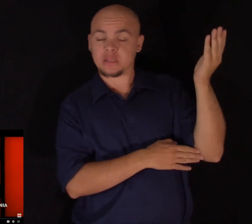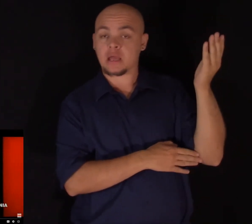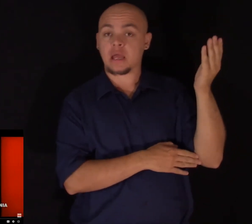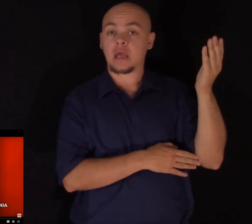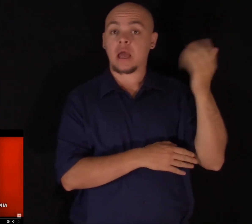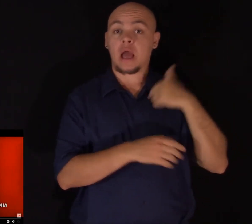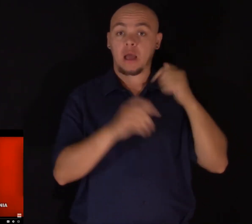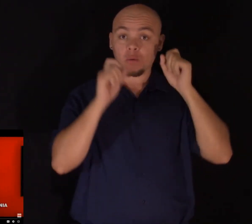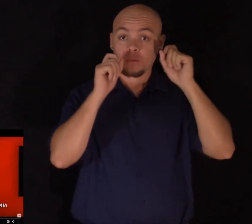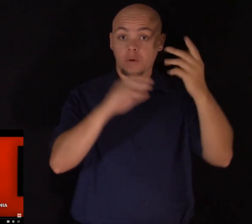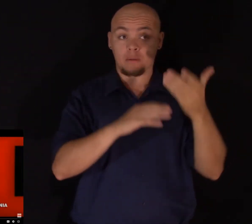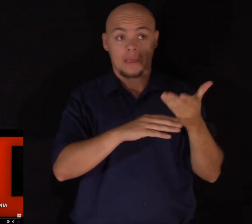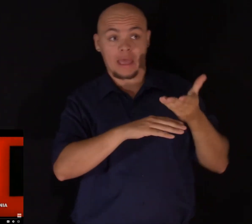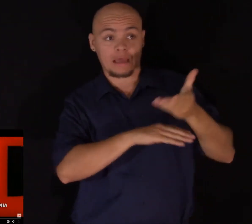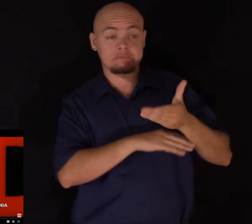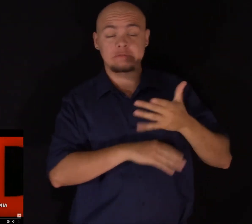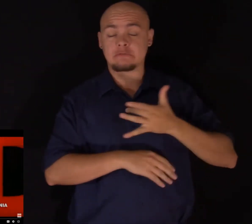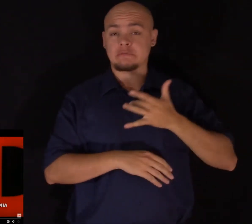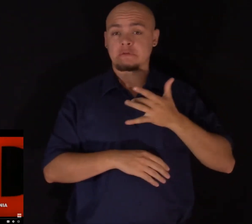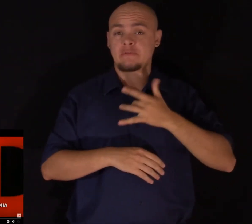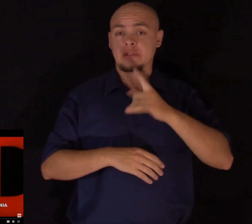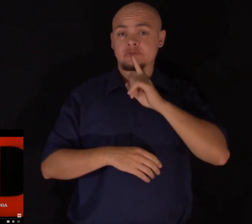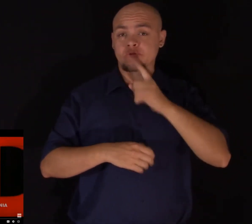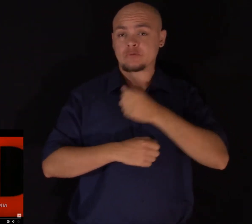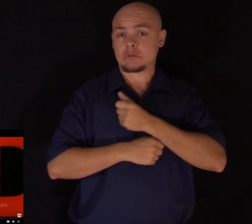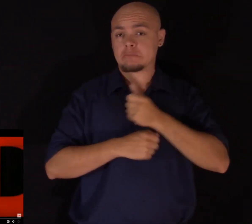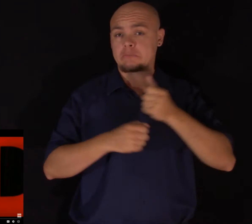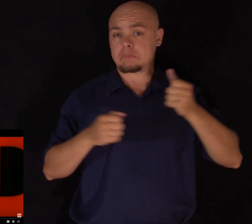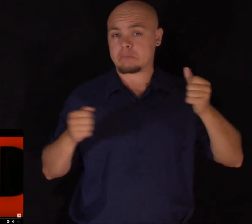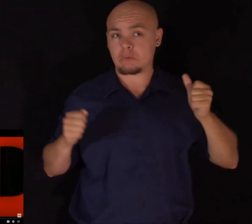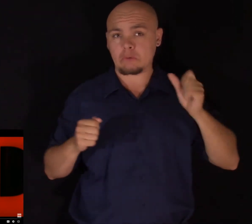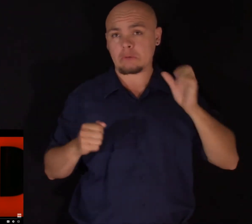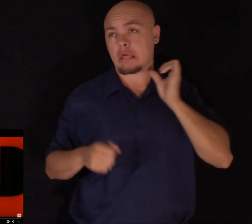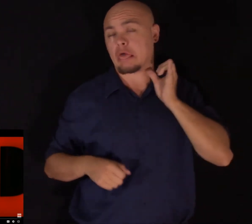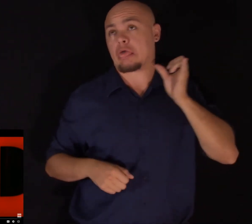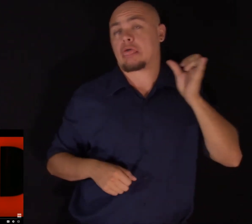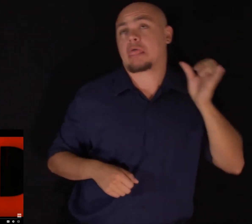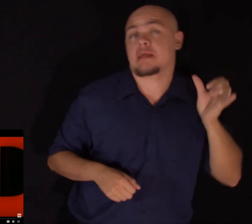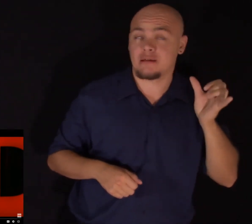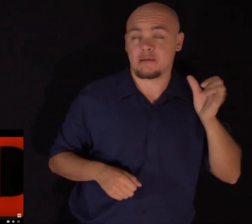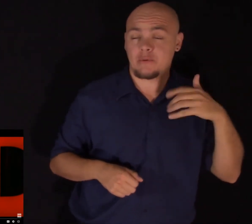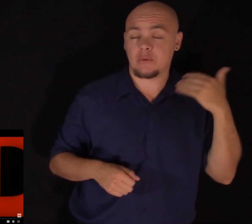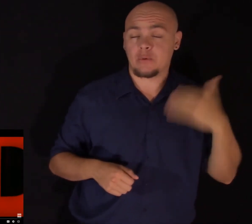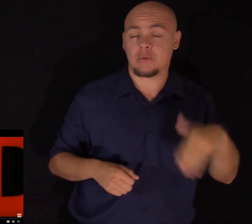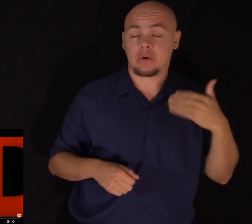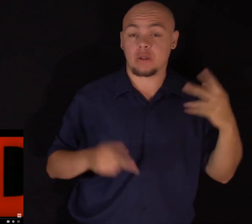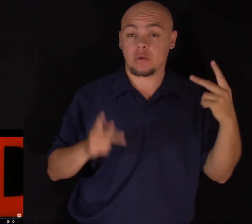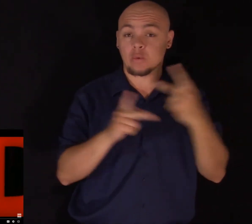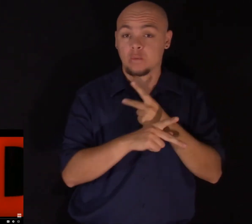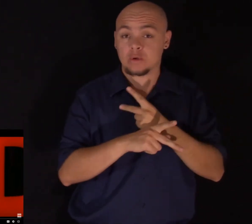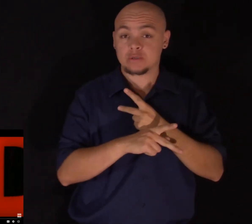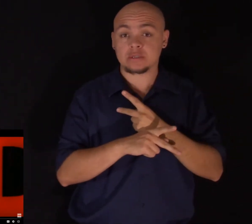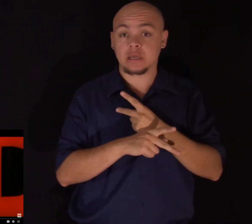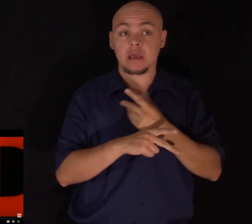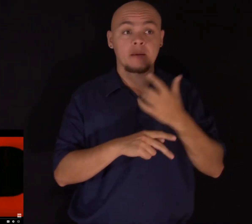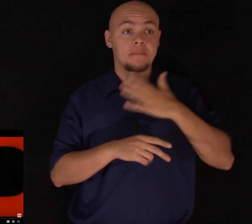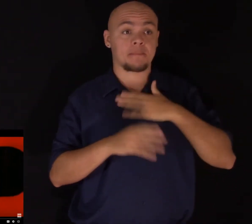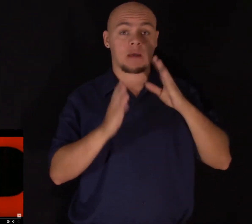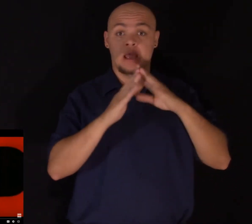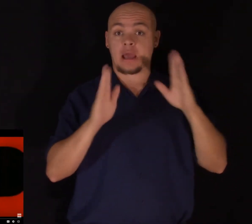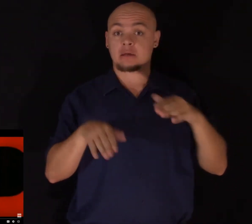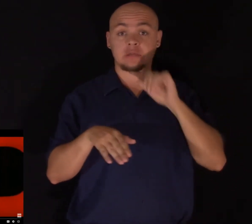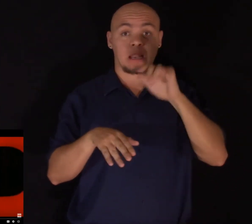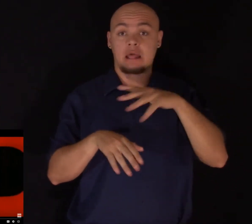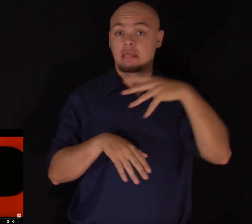worst vulnerability hangover of my life. And I actually didn't leave my house for about